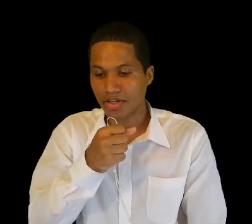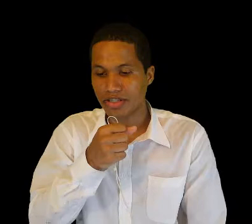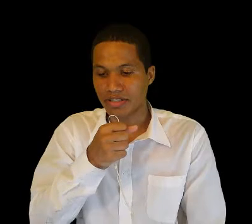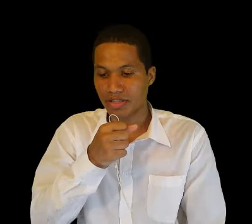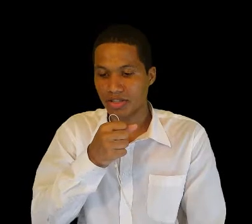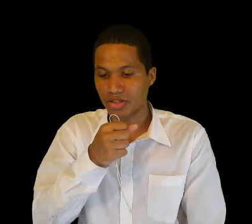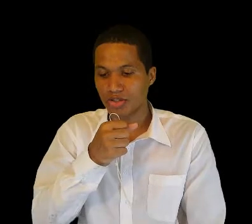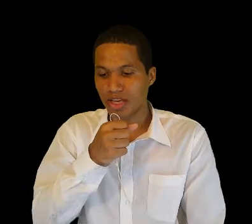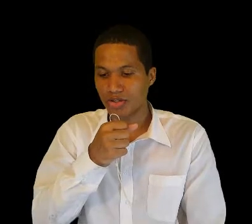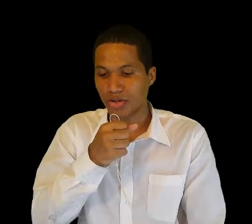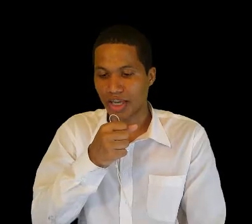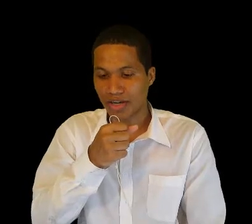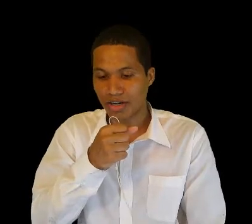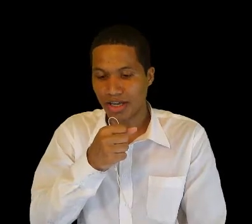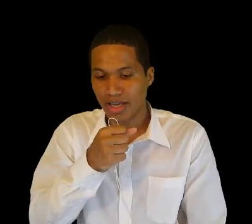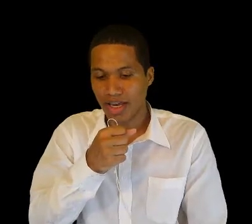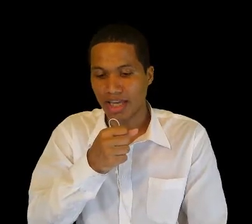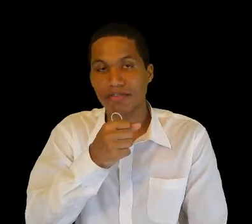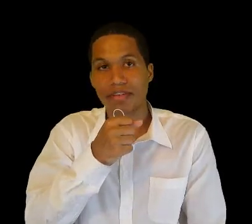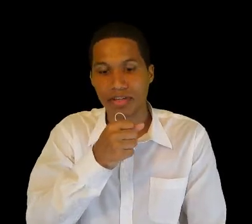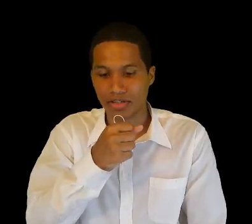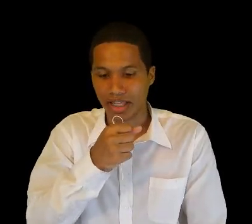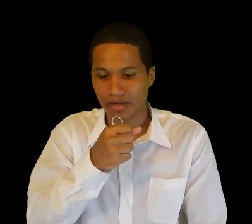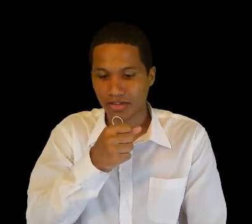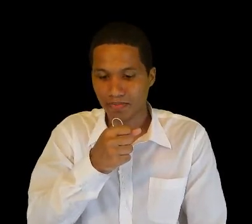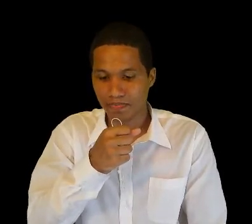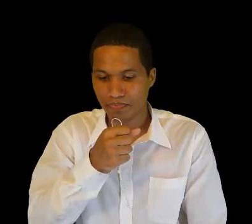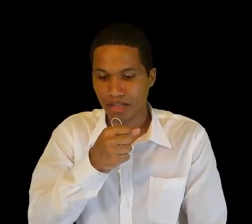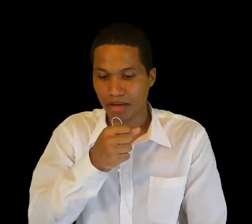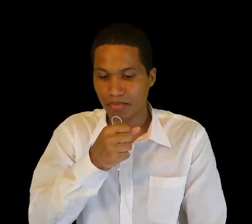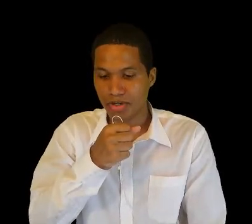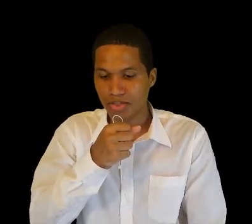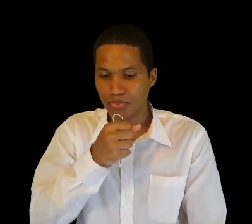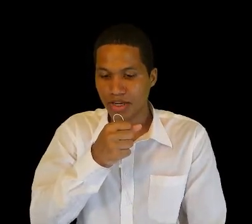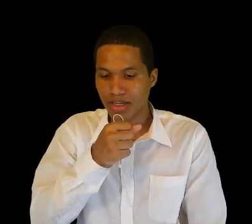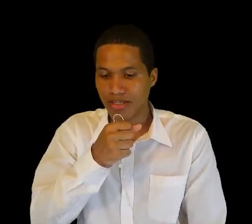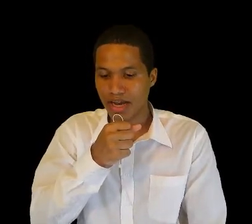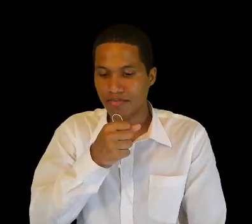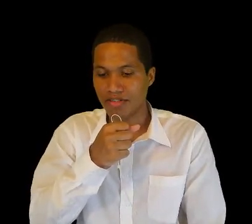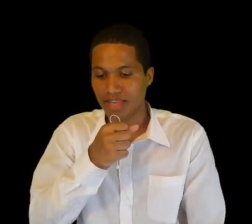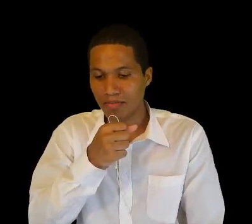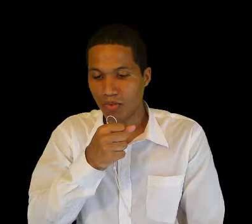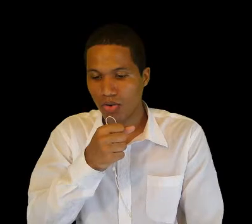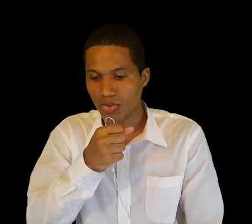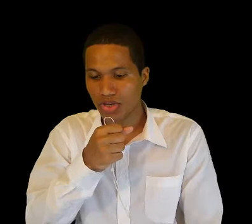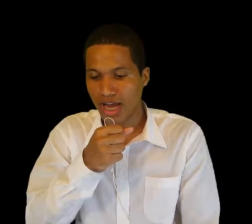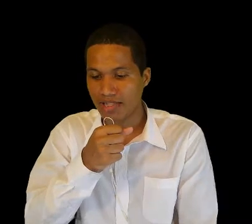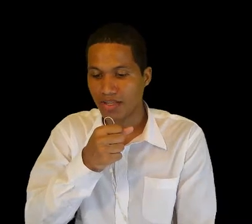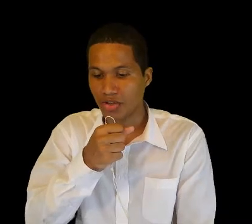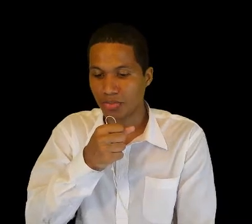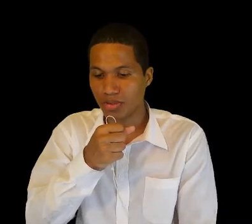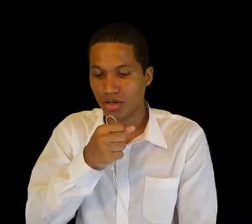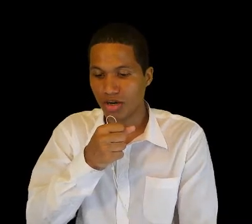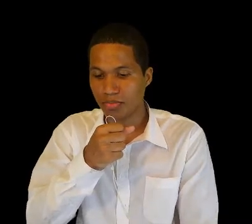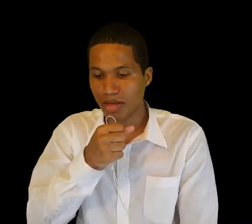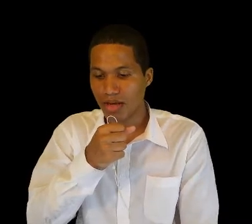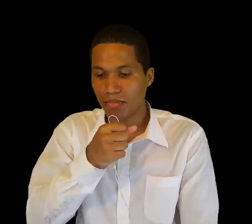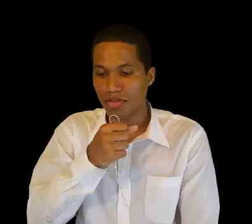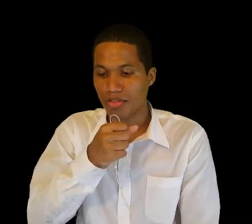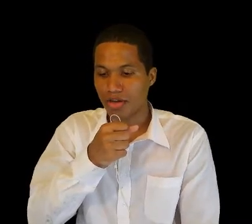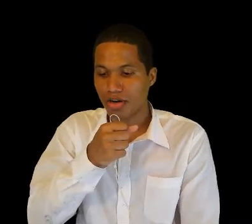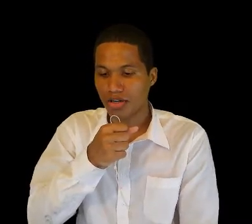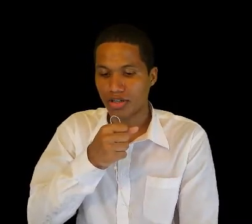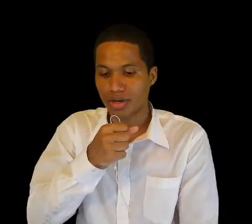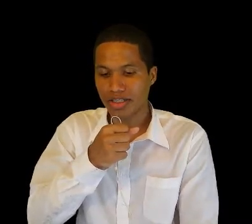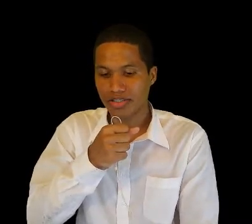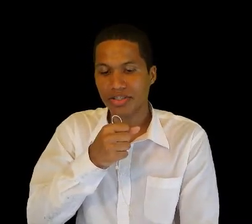of keratin, just like your hair and fingernails. A bird's wings have the same bones as a human arm,